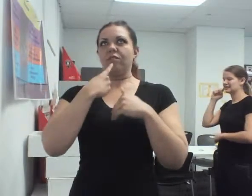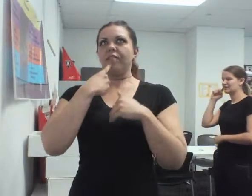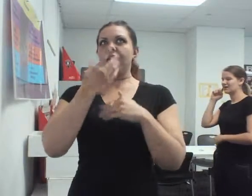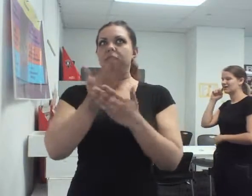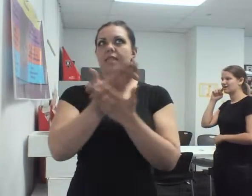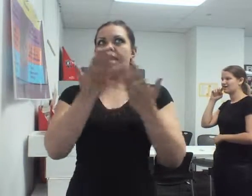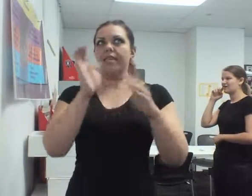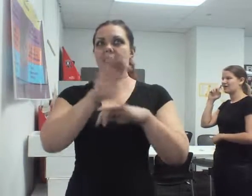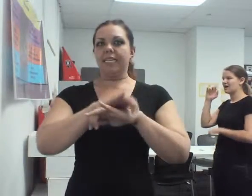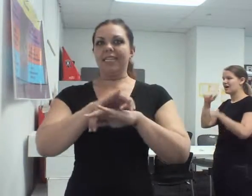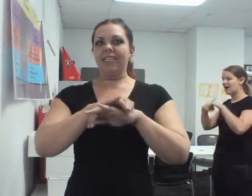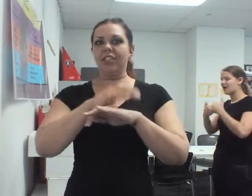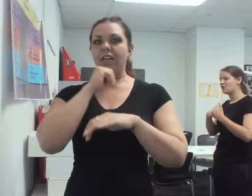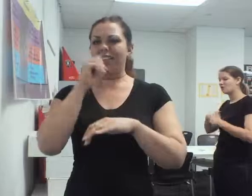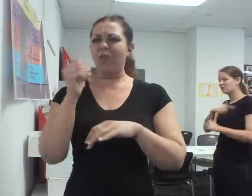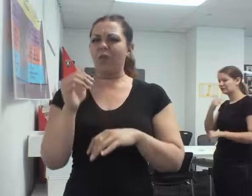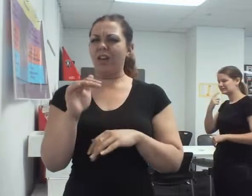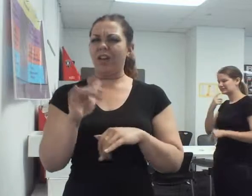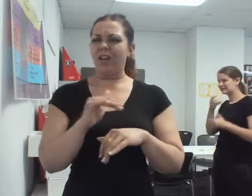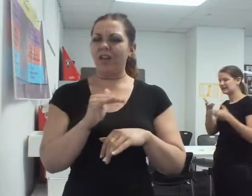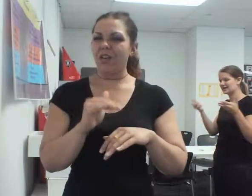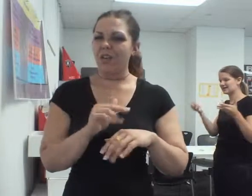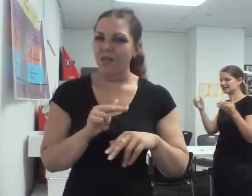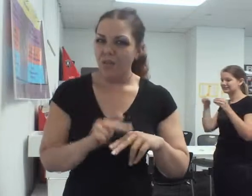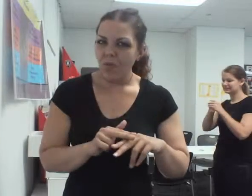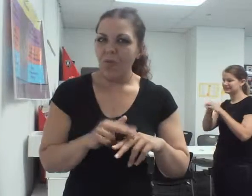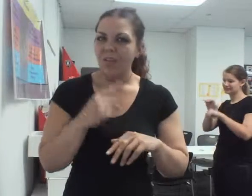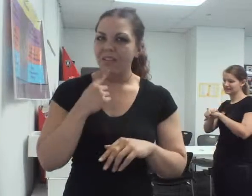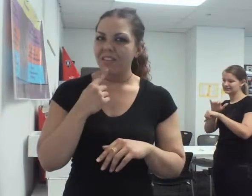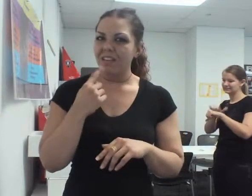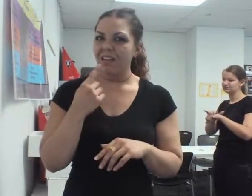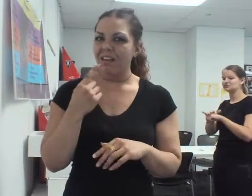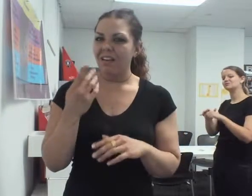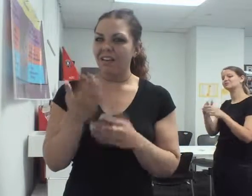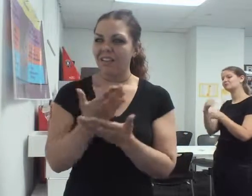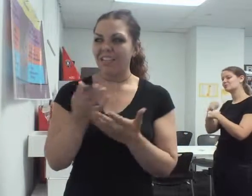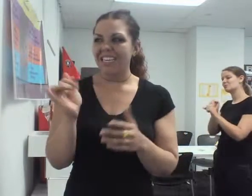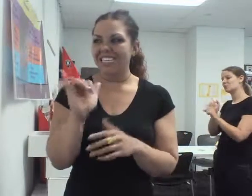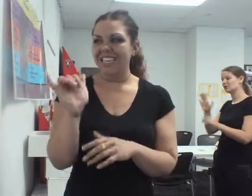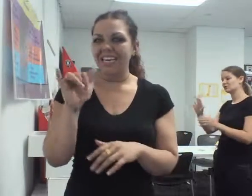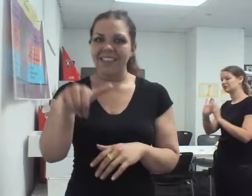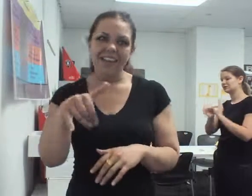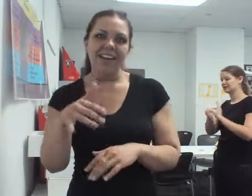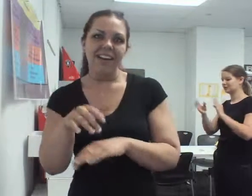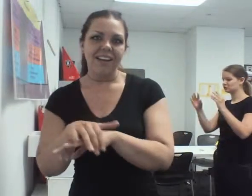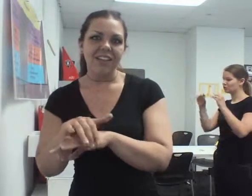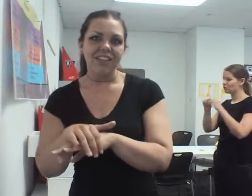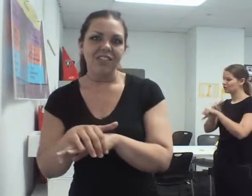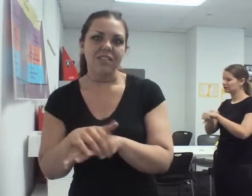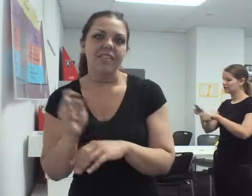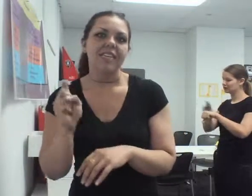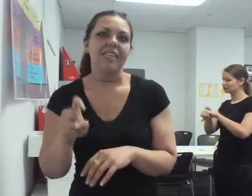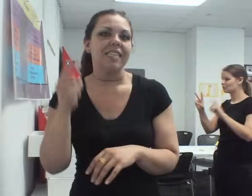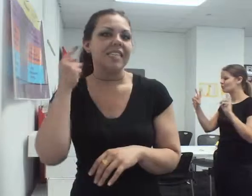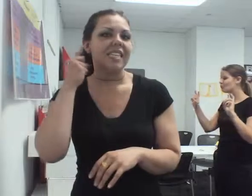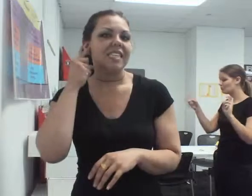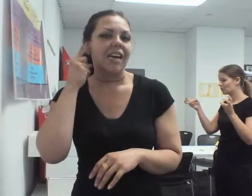that way. And we need to make it more idiomatic, and we need to make it sound a little bit more natural. And your teachers, instructors, and